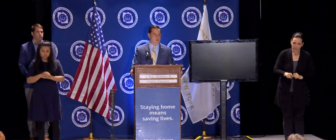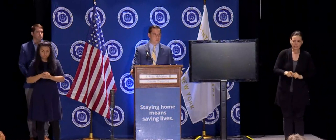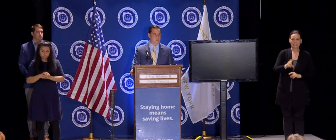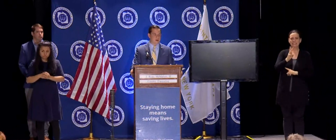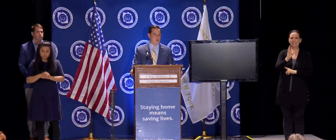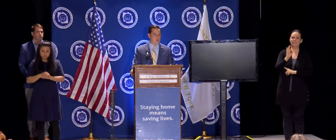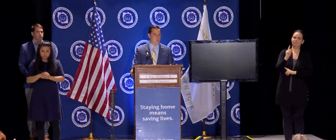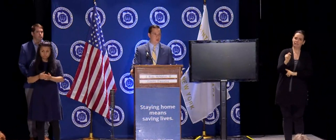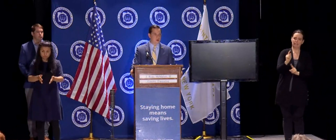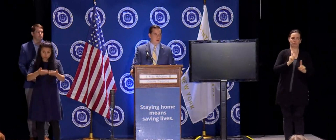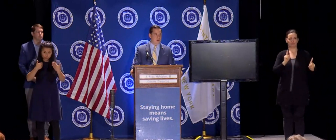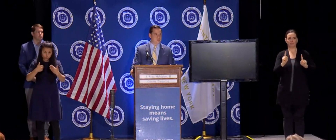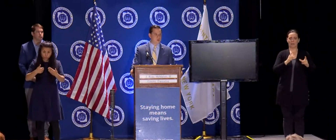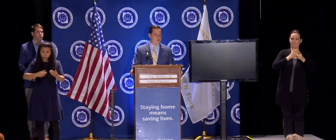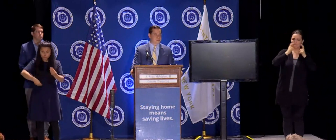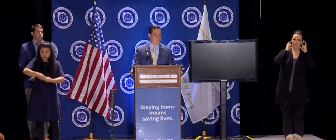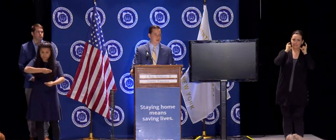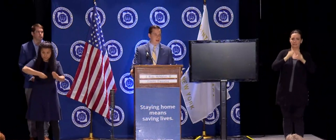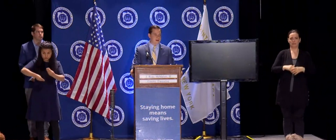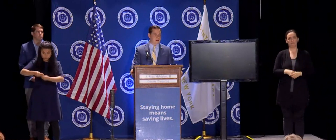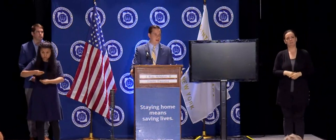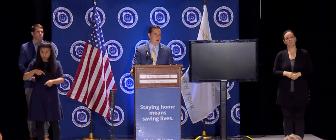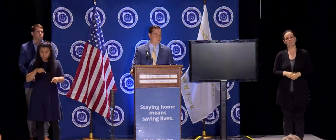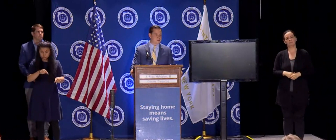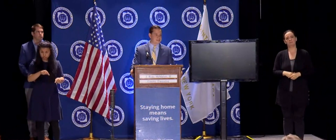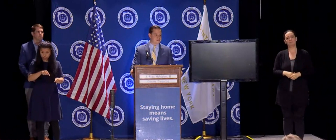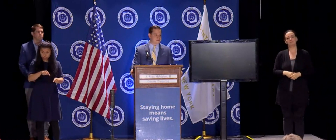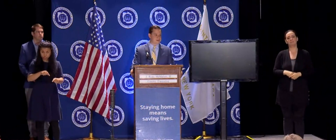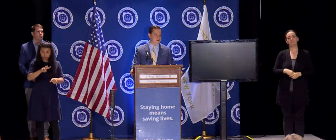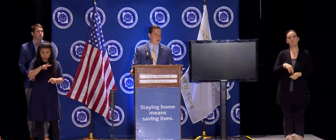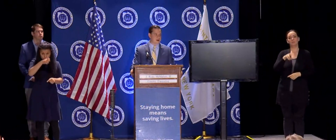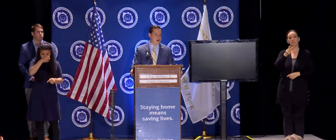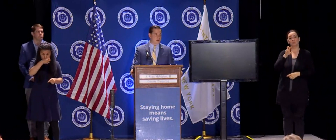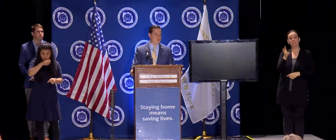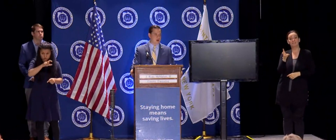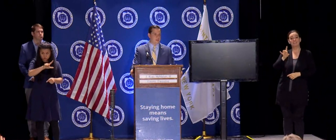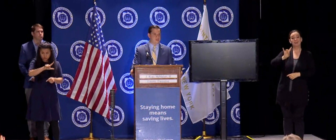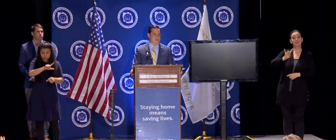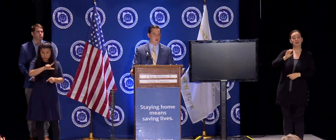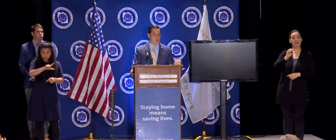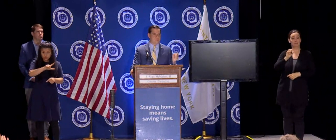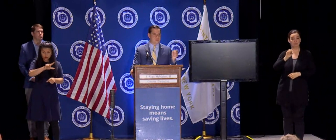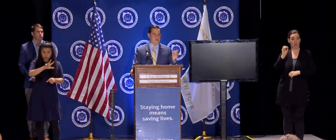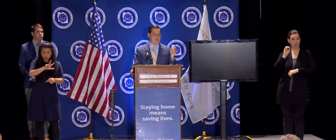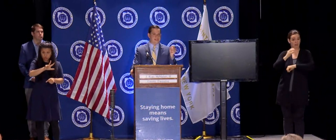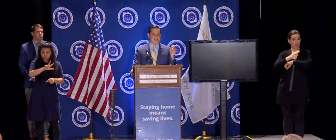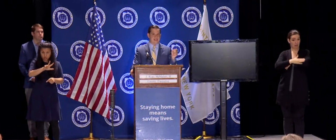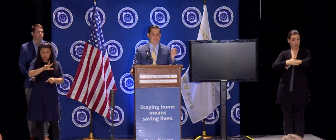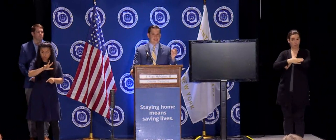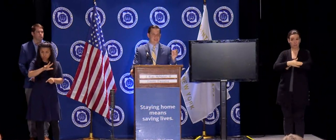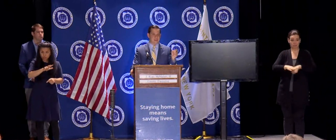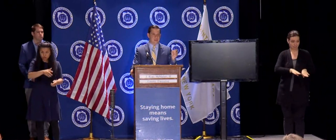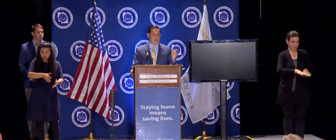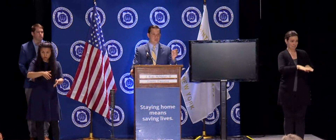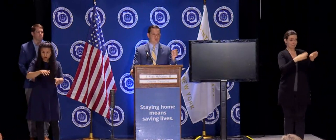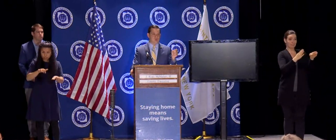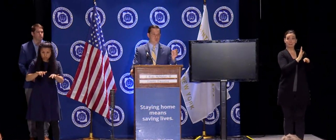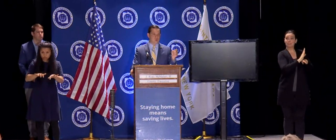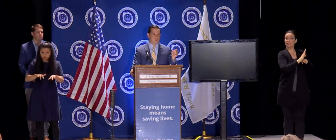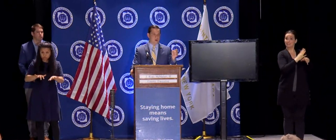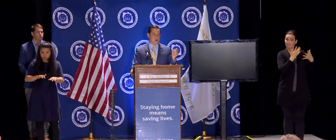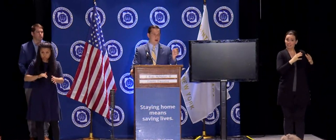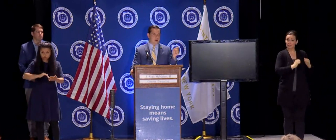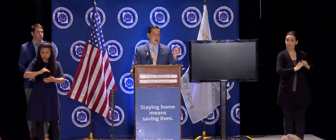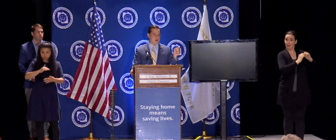our regional command group, 278 Onondaga County businesses have gone on the state website and attested